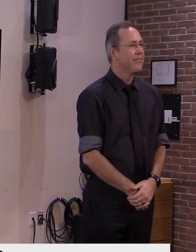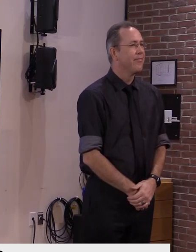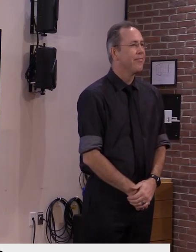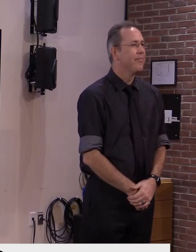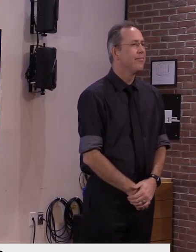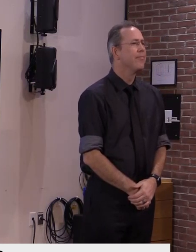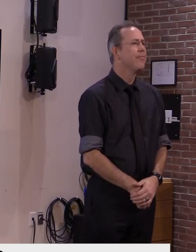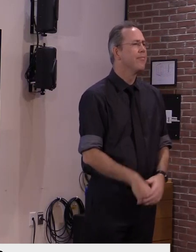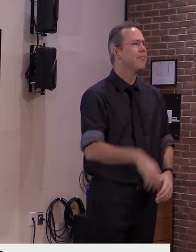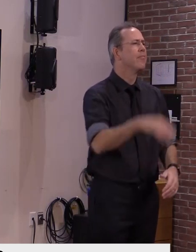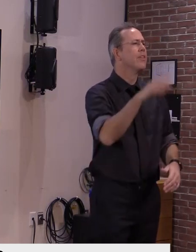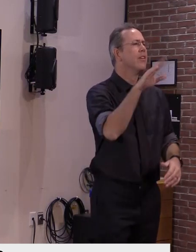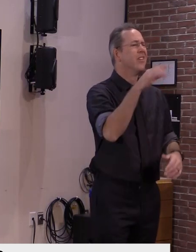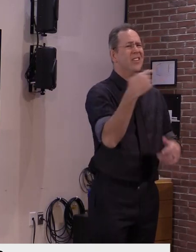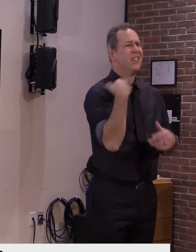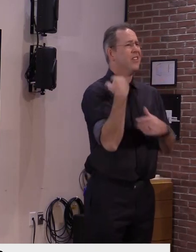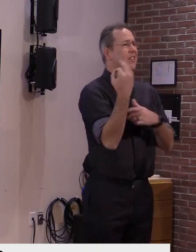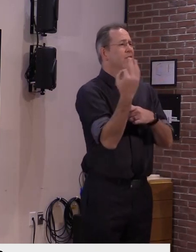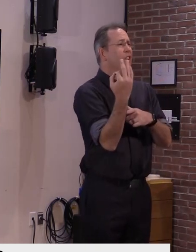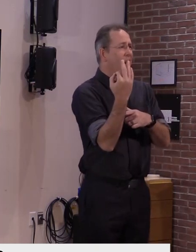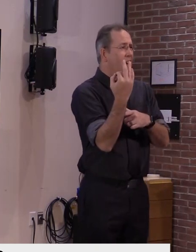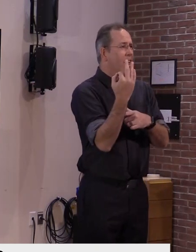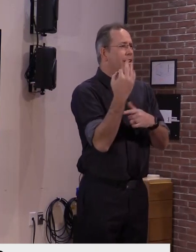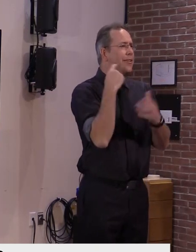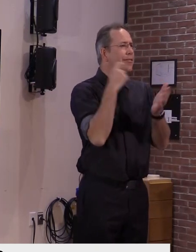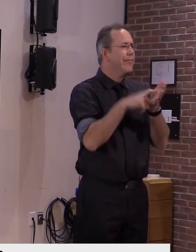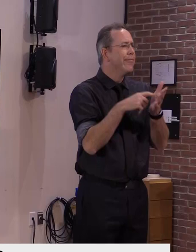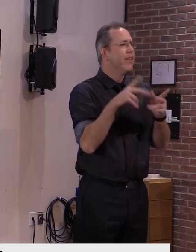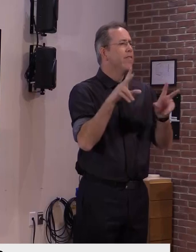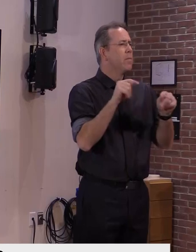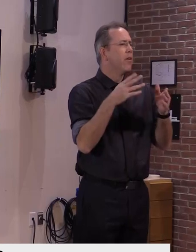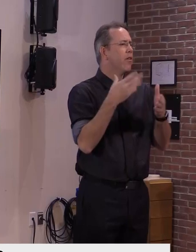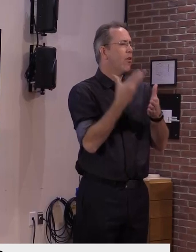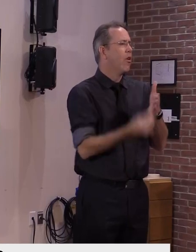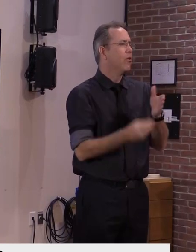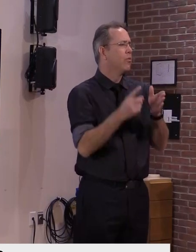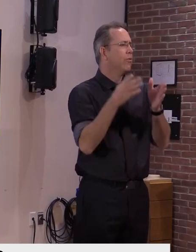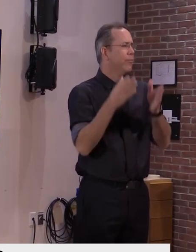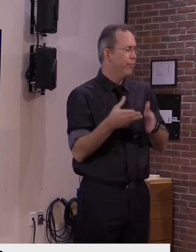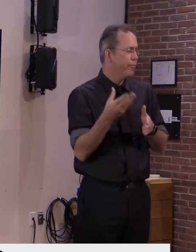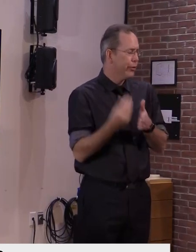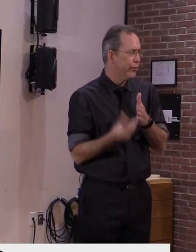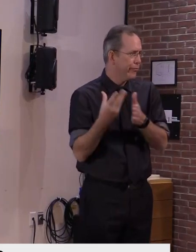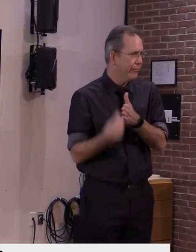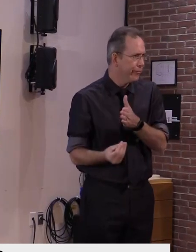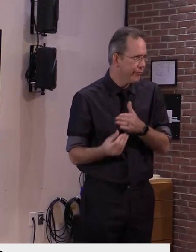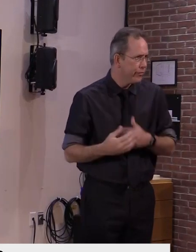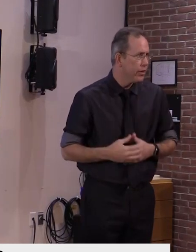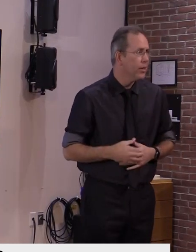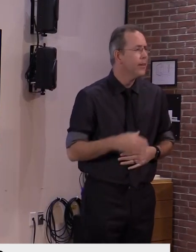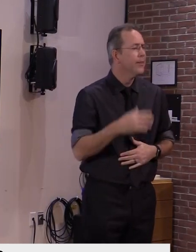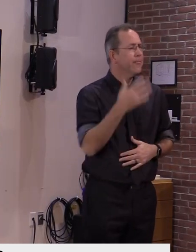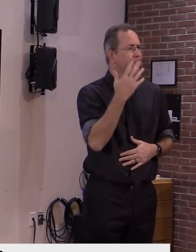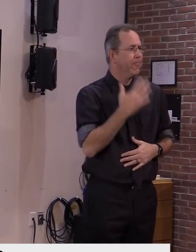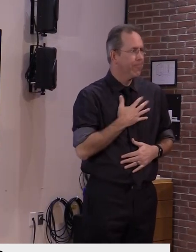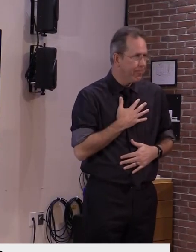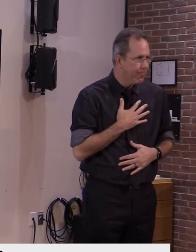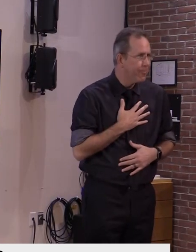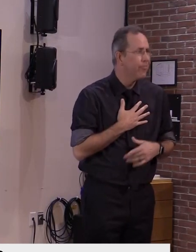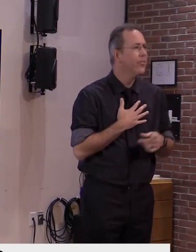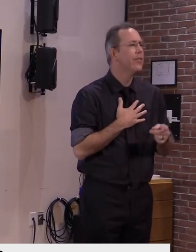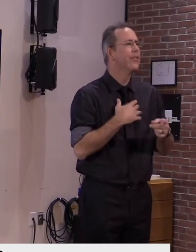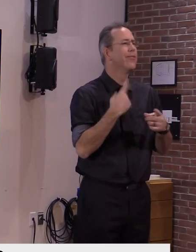On Friday, we recognized that Vermont has lost to COVID-19, and sadly, since then, we've lost at least two